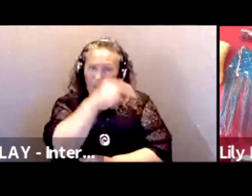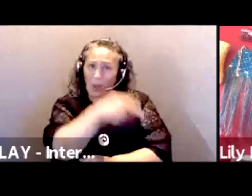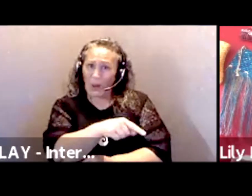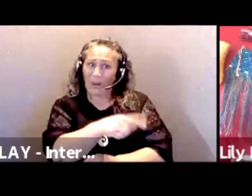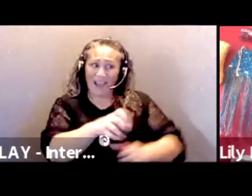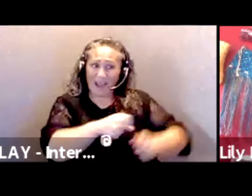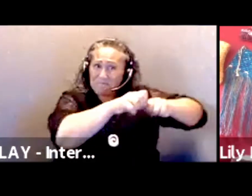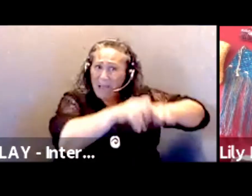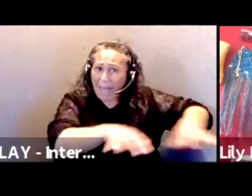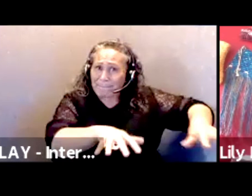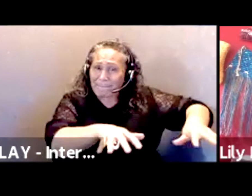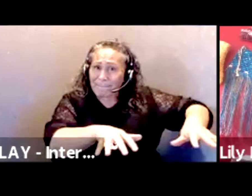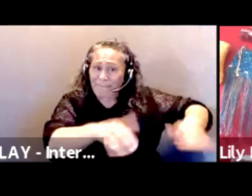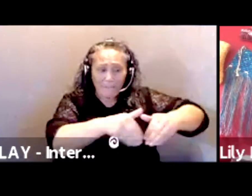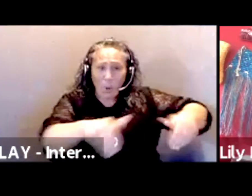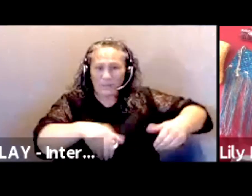beyond the borders.